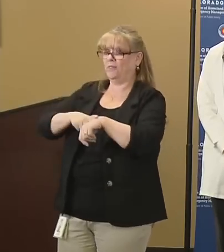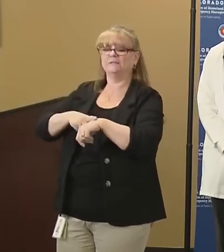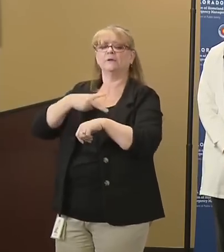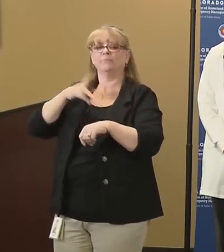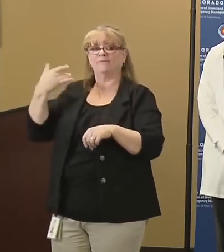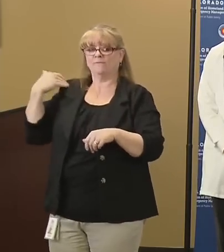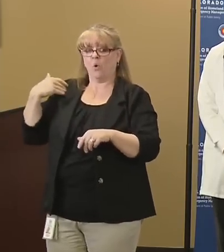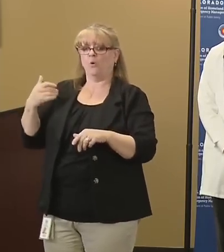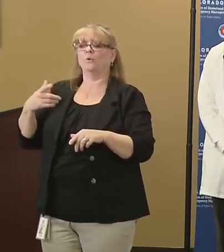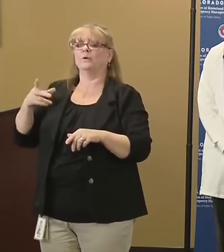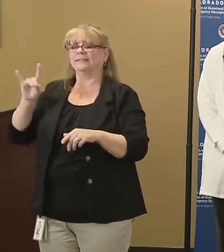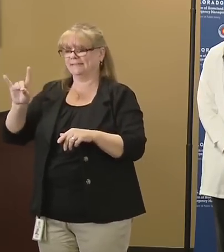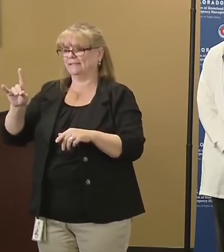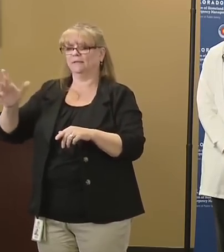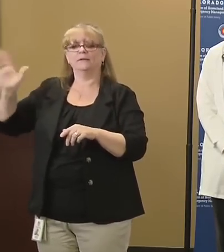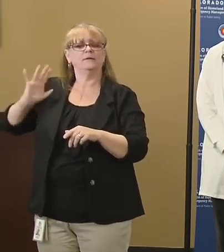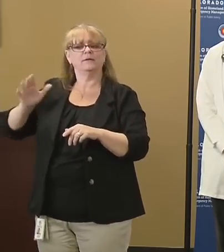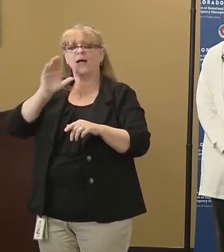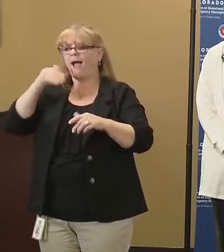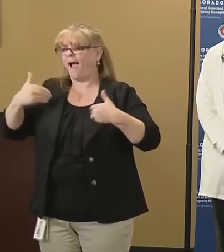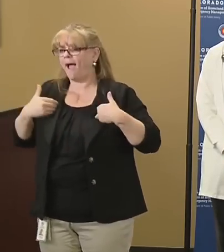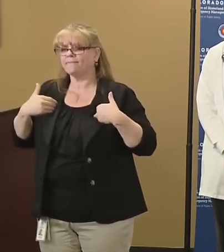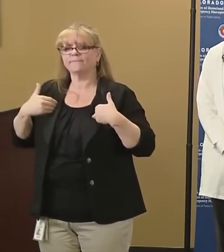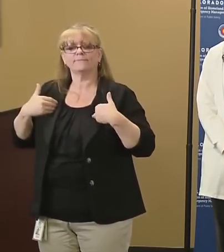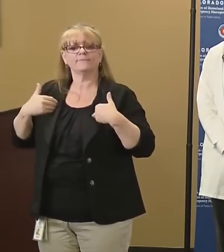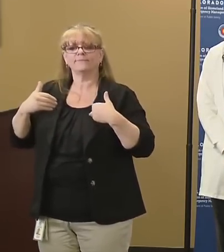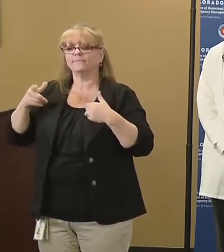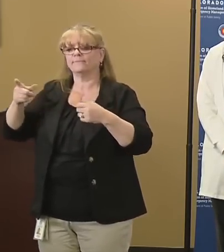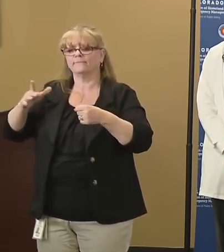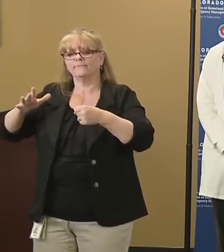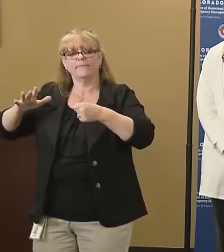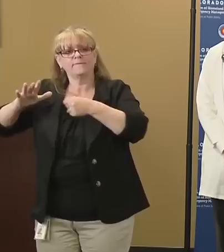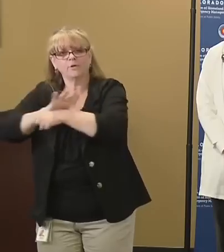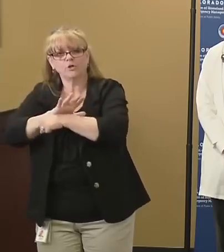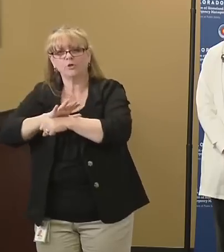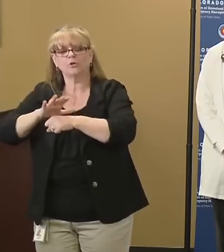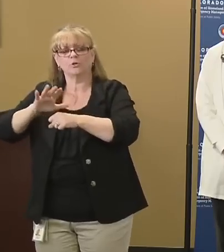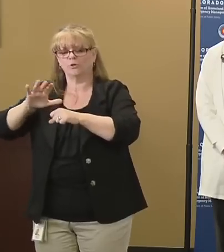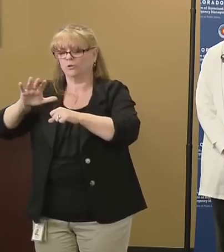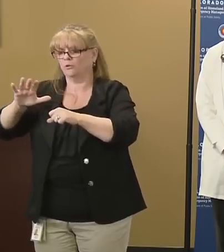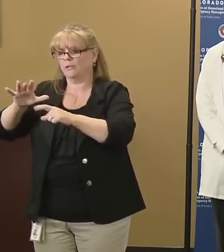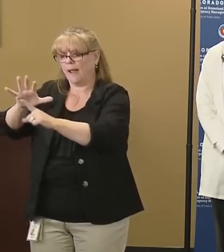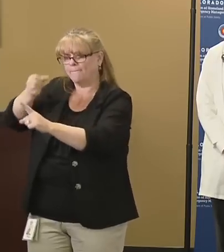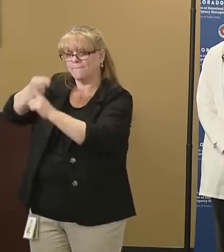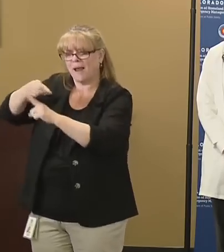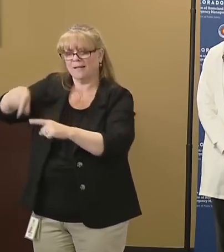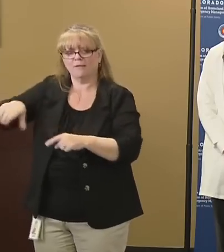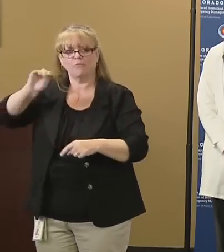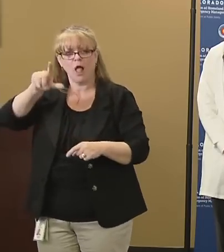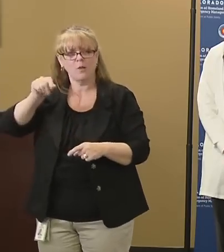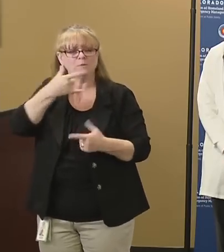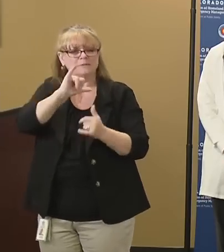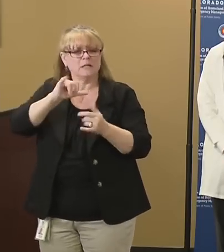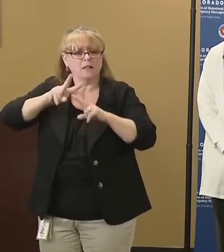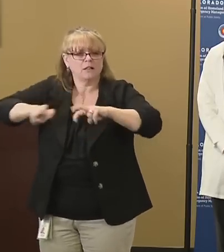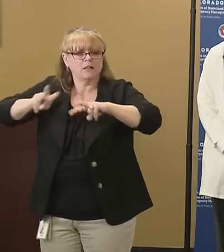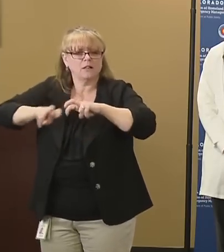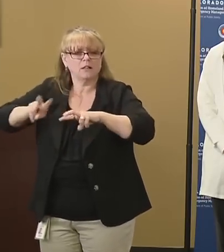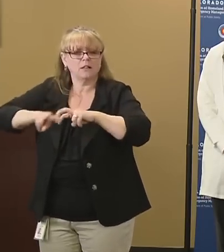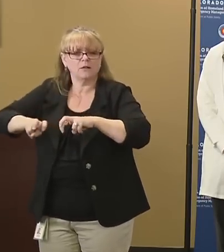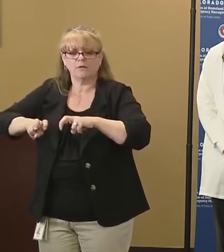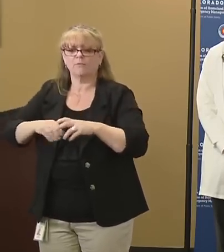in Colorado. And obviously we still don't fully know that, where information is developing on a daily basis. But we knew that it disproportionately